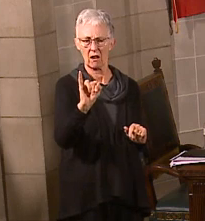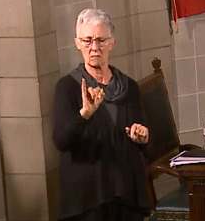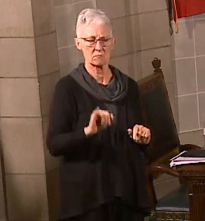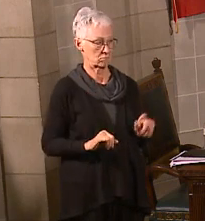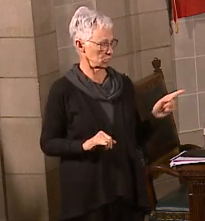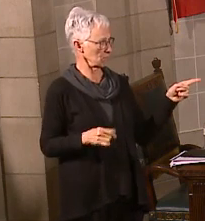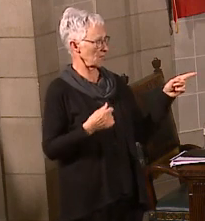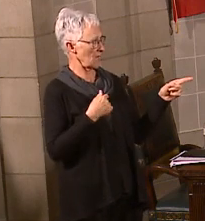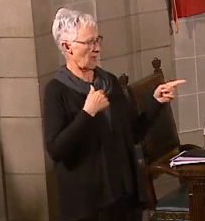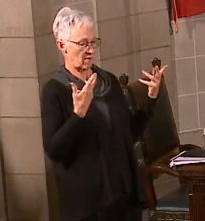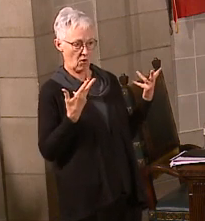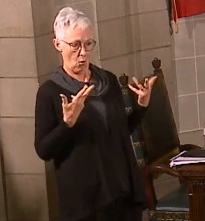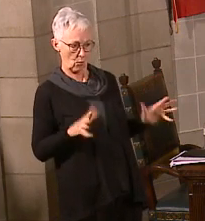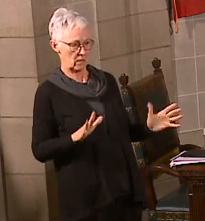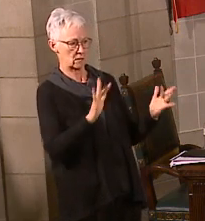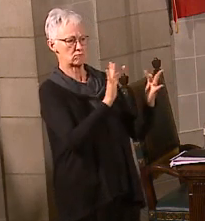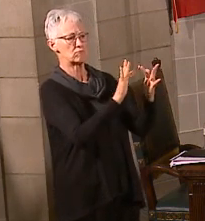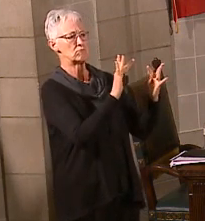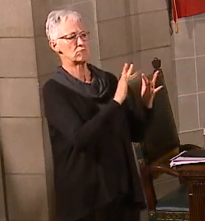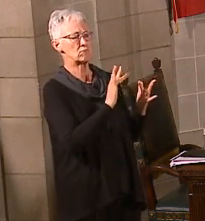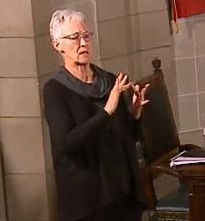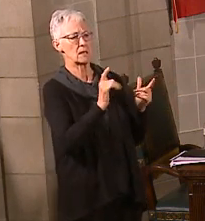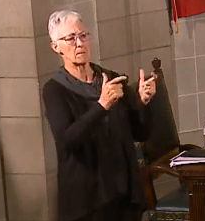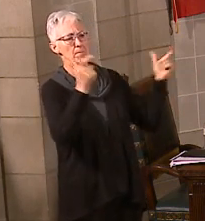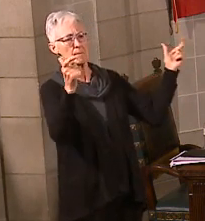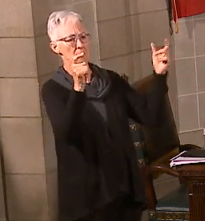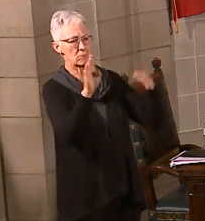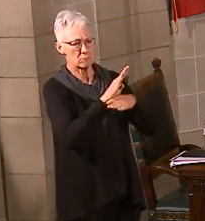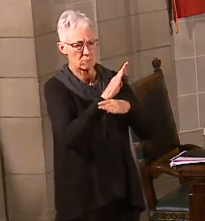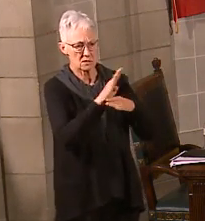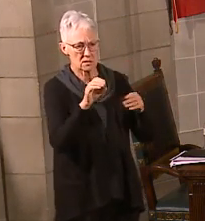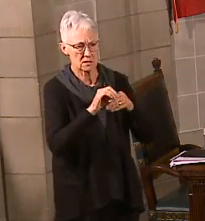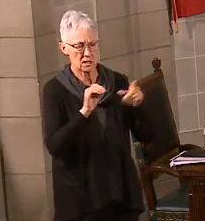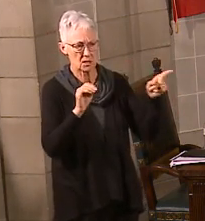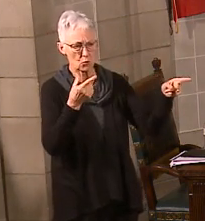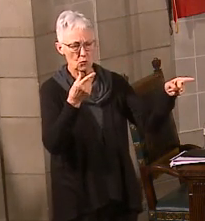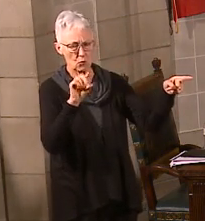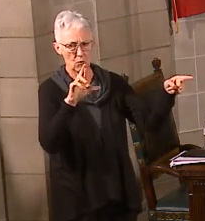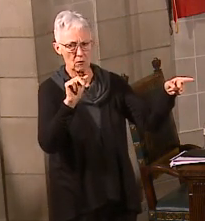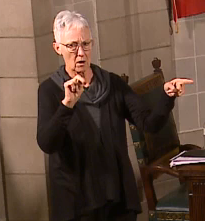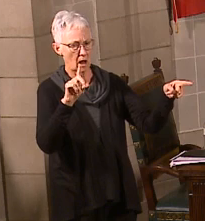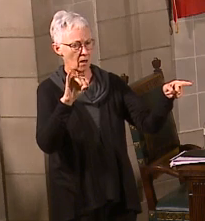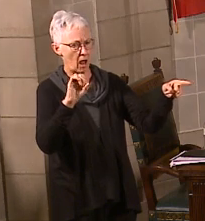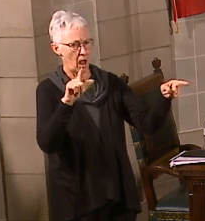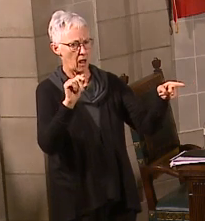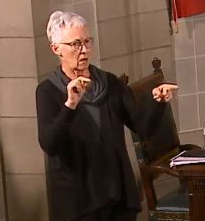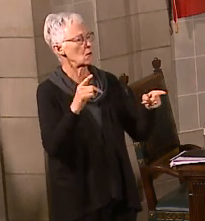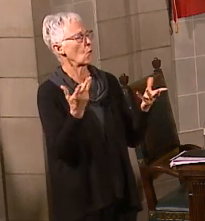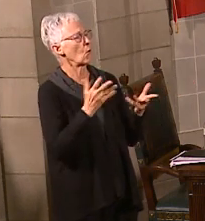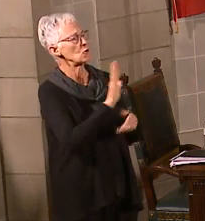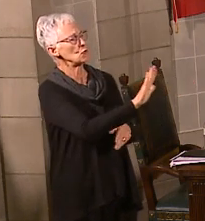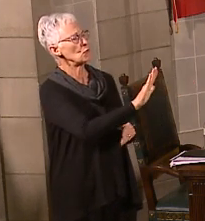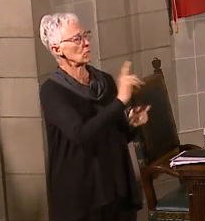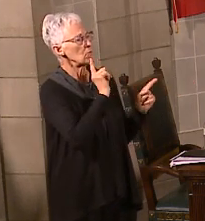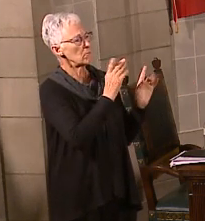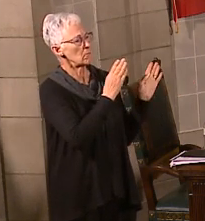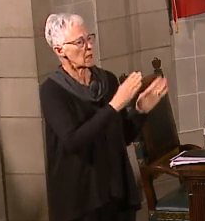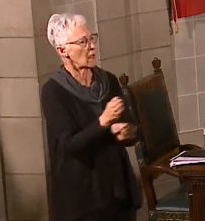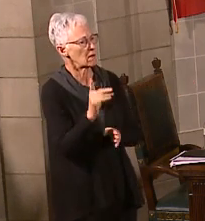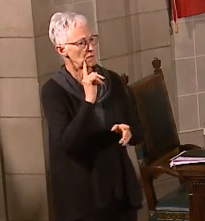Grand Island. I've asked them to give me what are their plans, what have they done to be able to help keep their folks healthy and